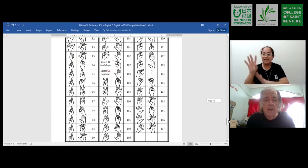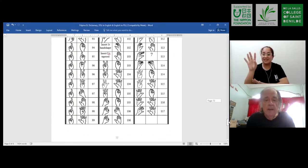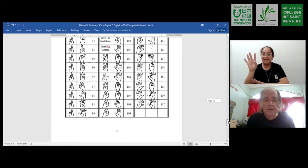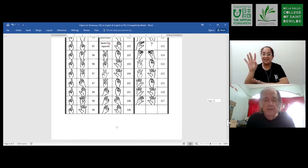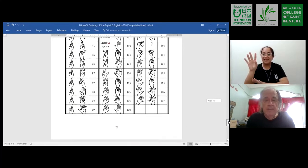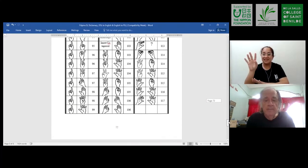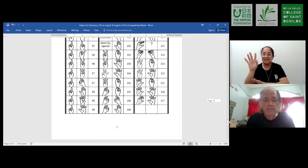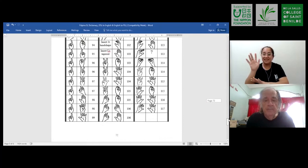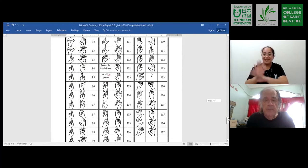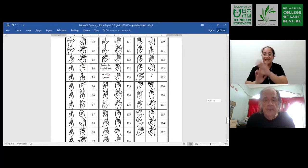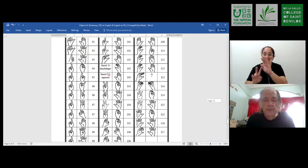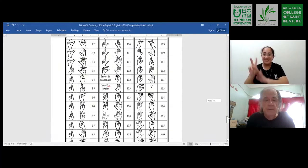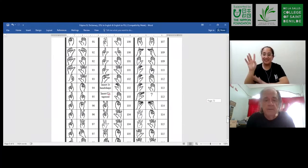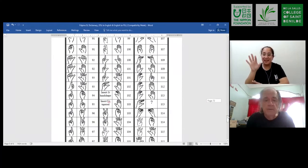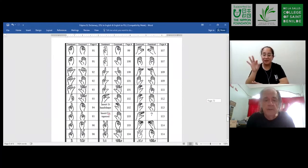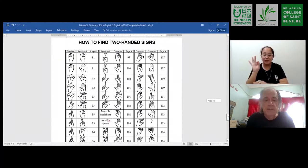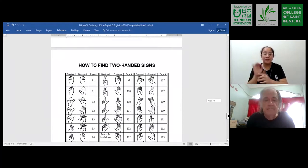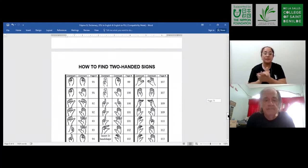And you can use this to